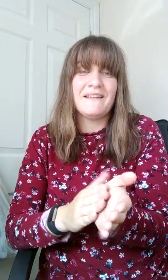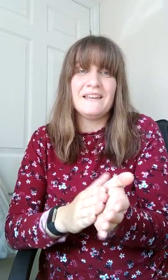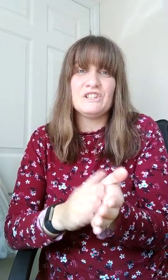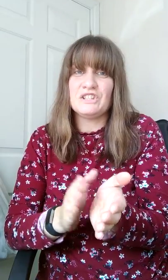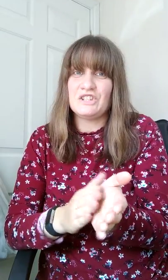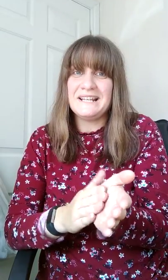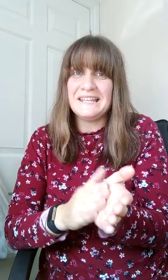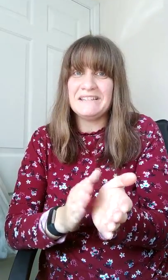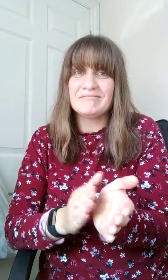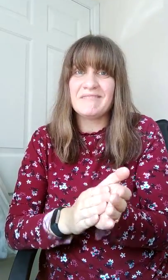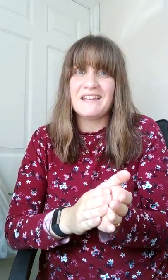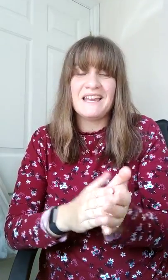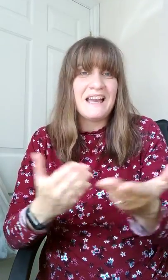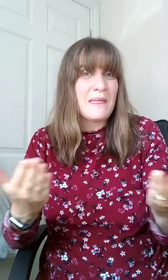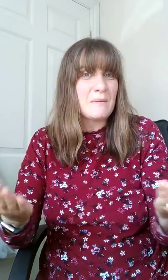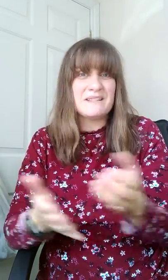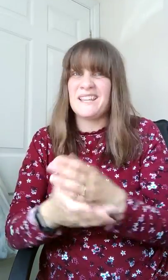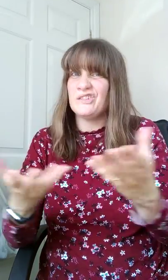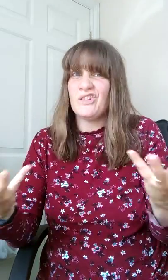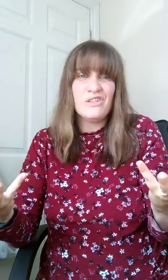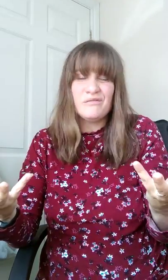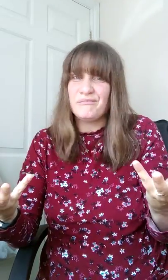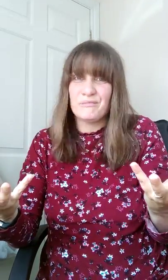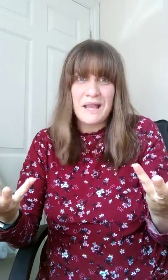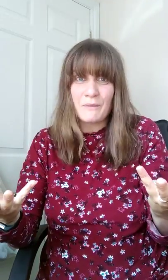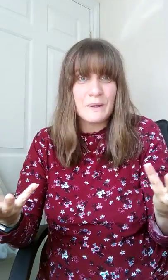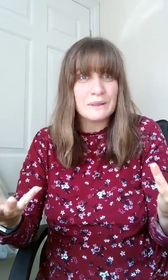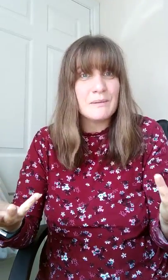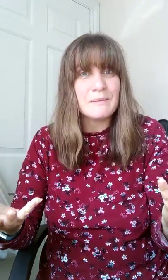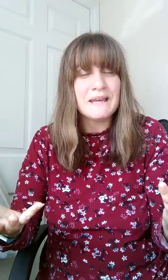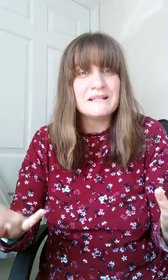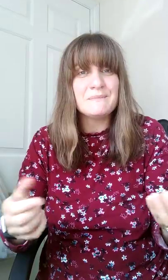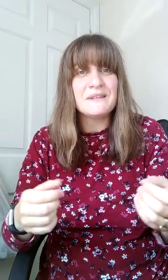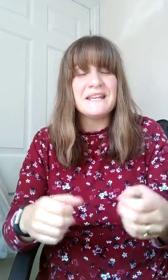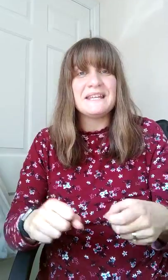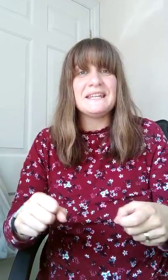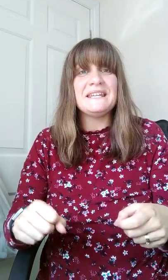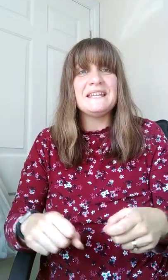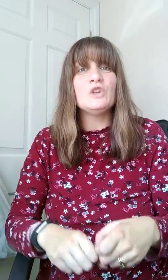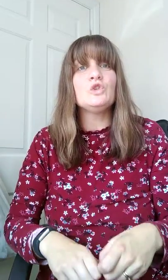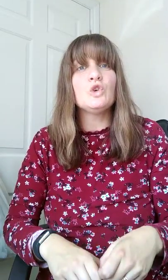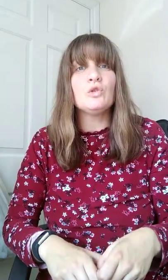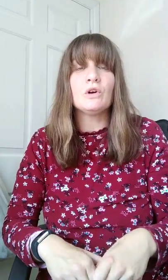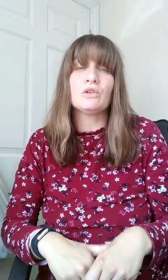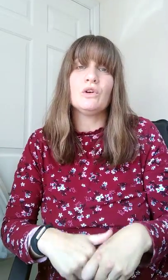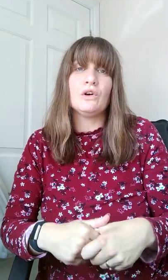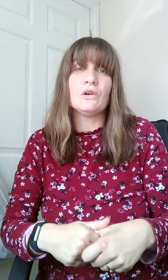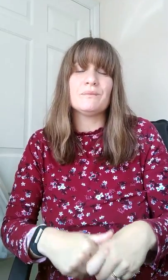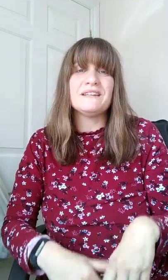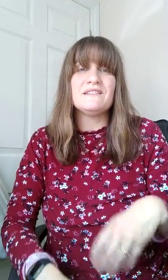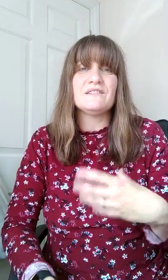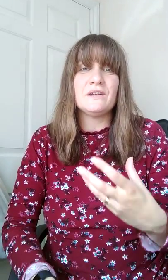Just gently. And then we say non. We haven't woken them up yet. Il dorme encore? So